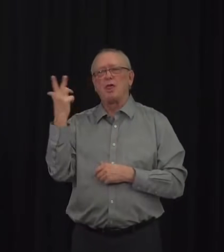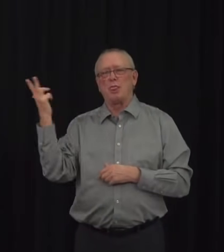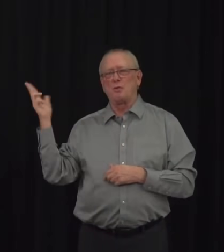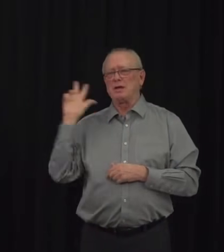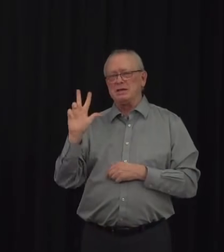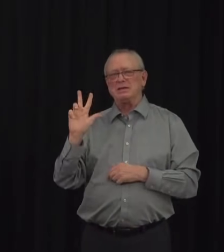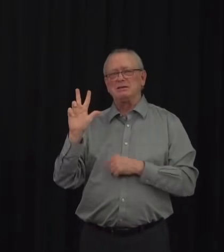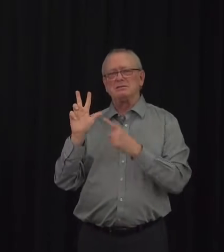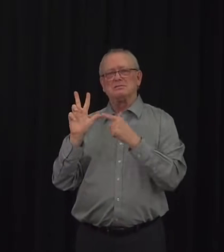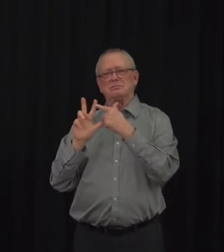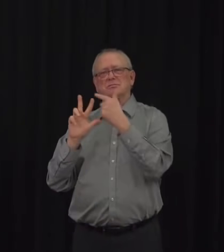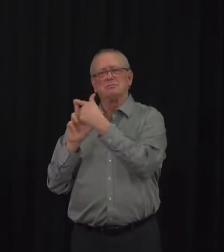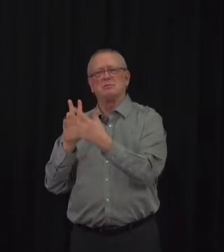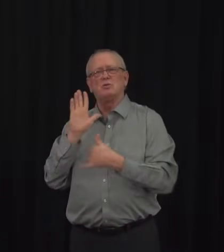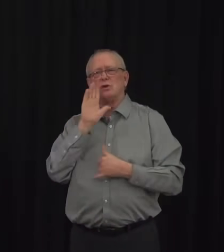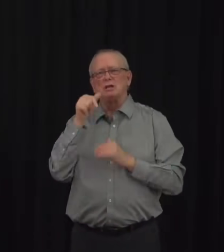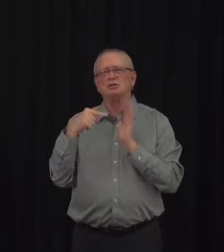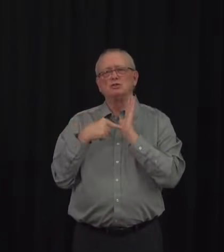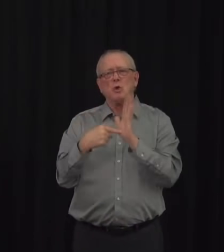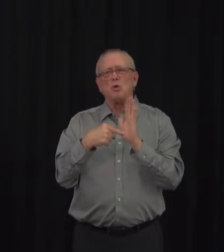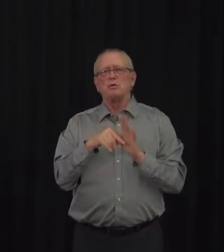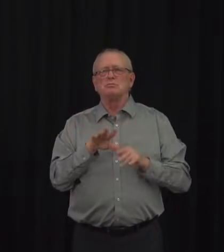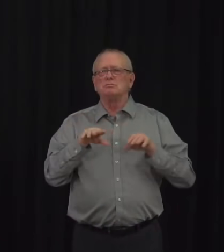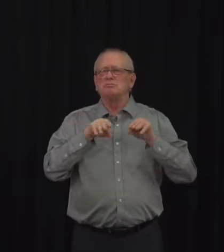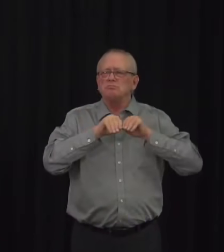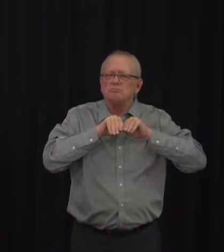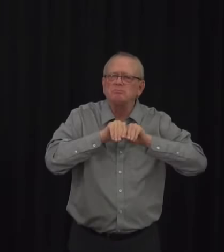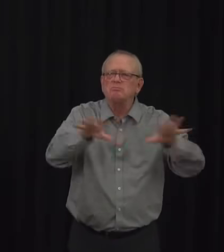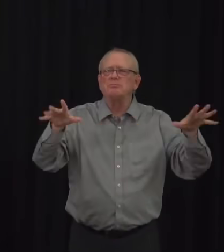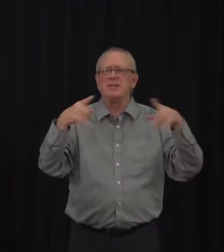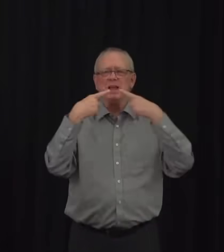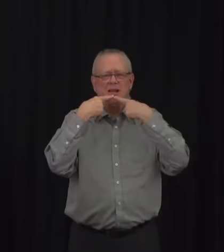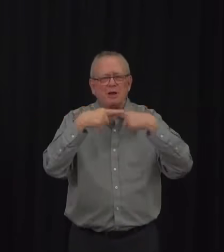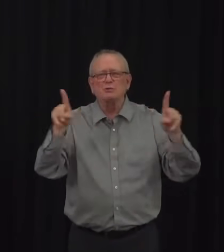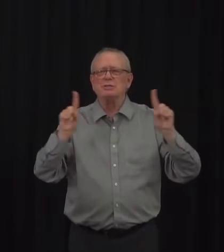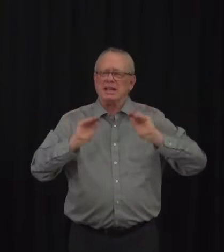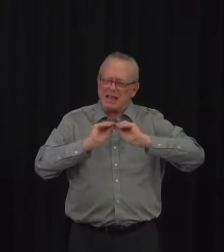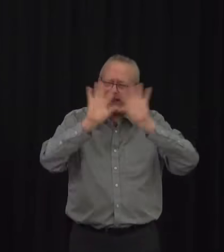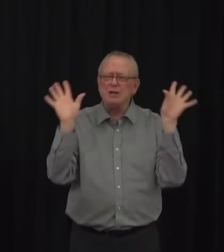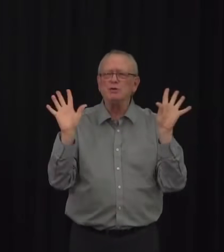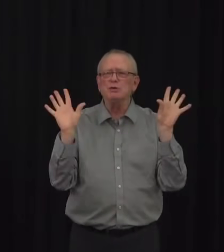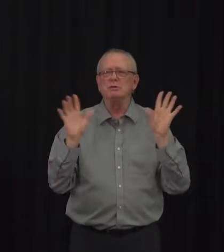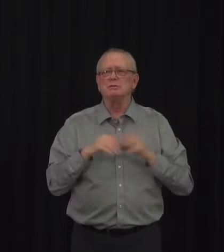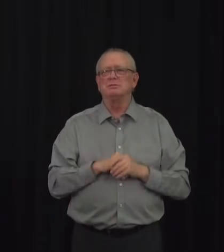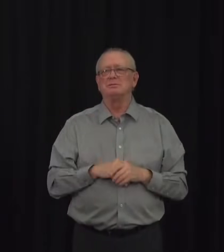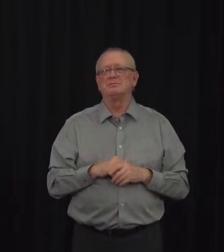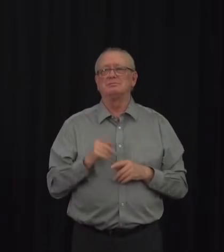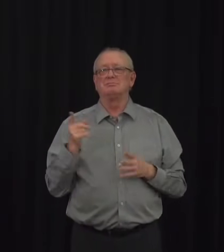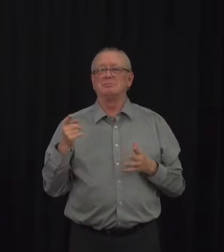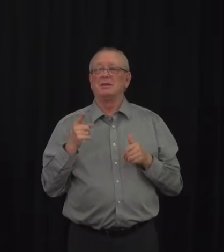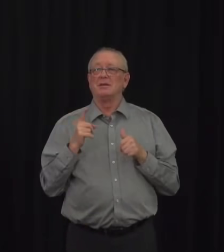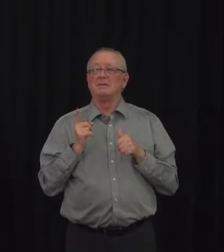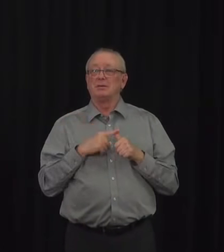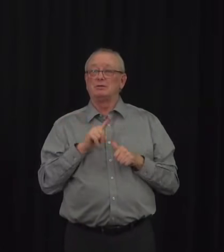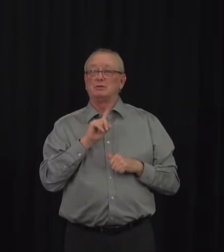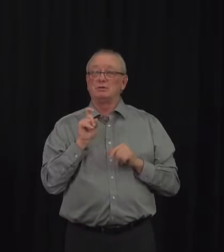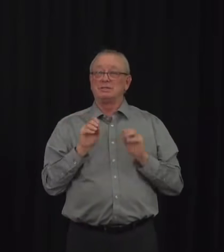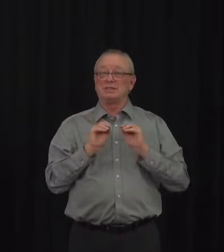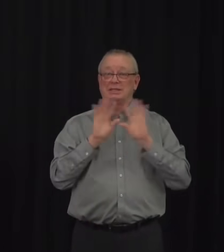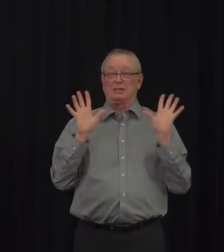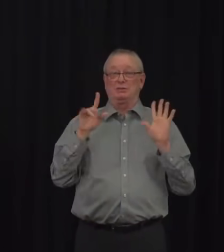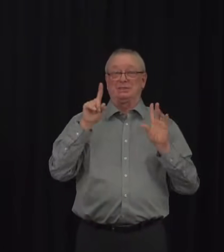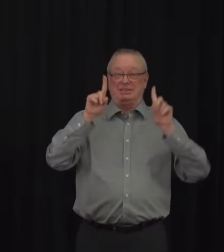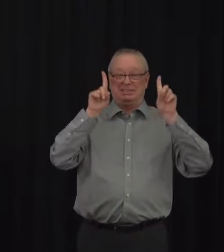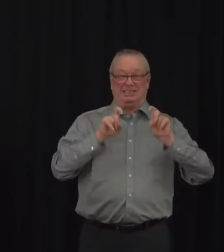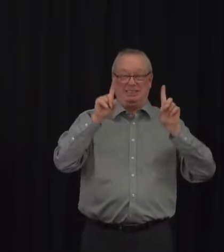to the clarification, we expect that our testing numbers will be ready again by early next week. We did have a couple of weeks